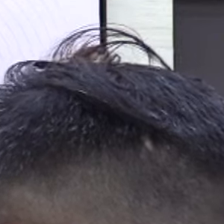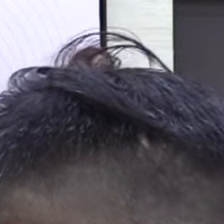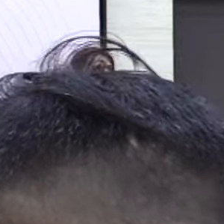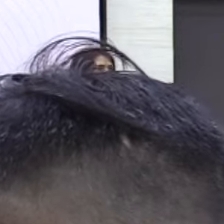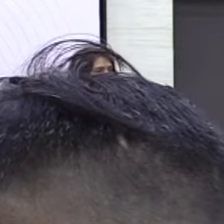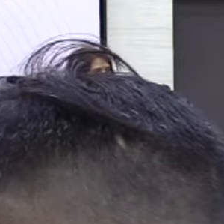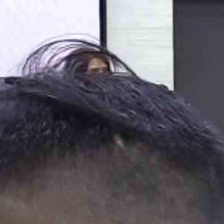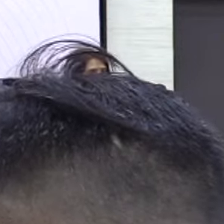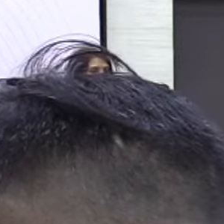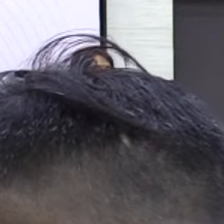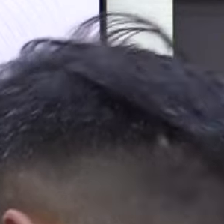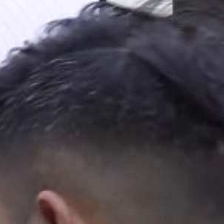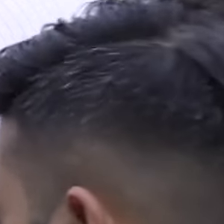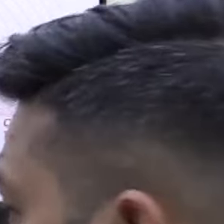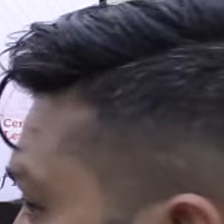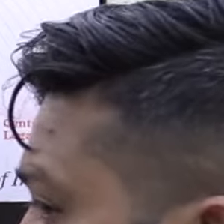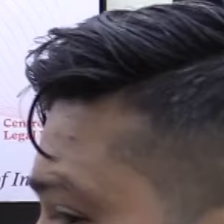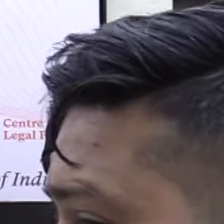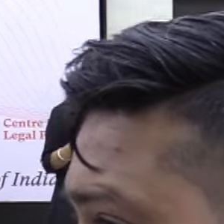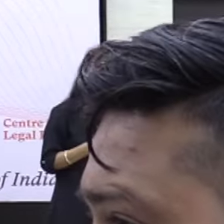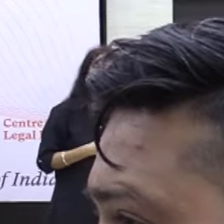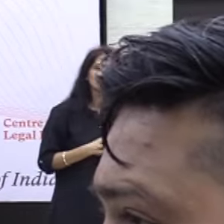from that. See,